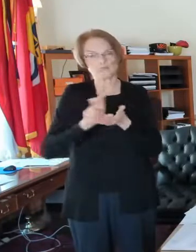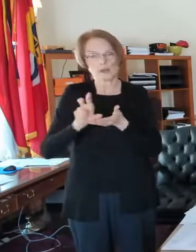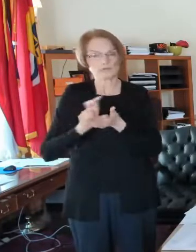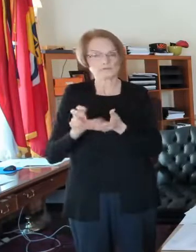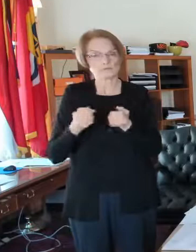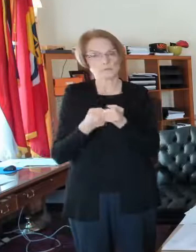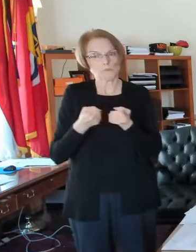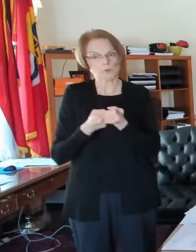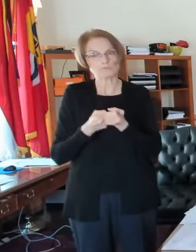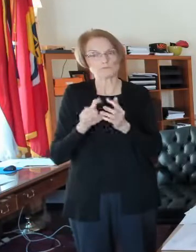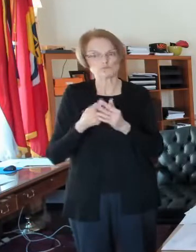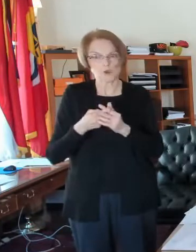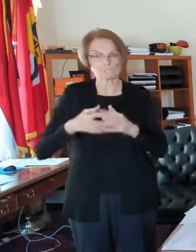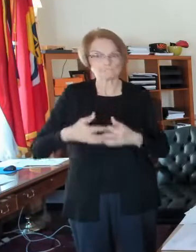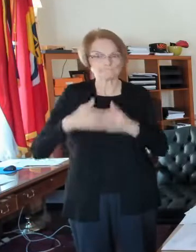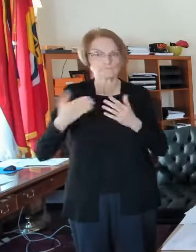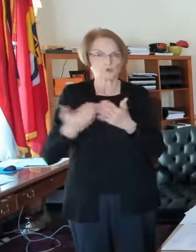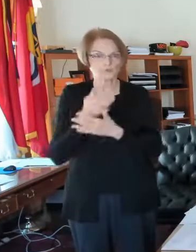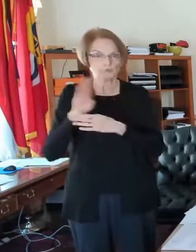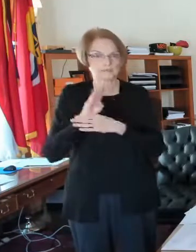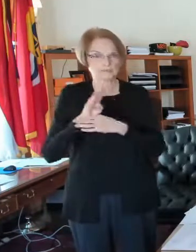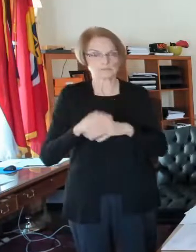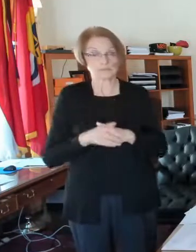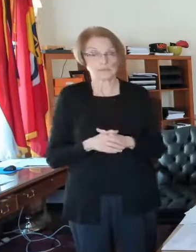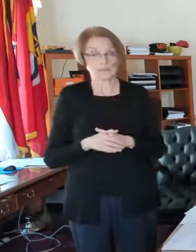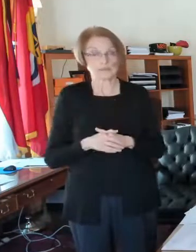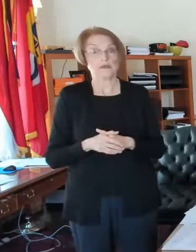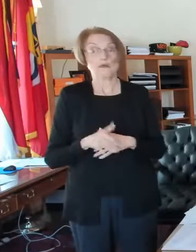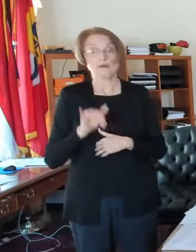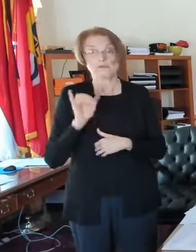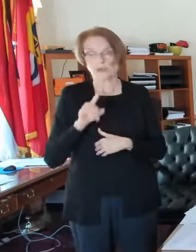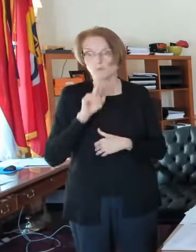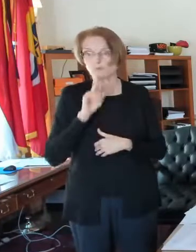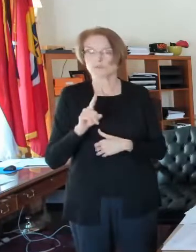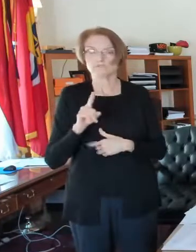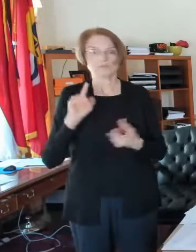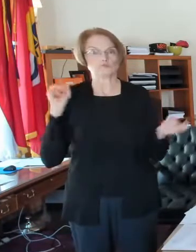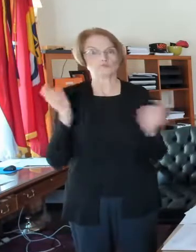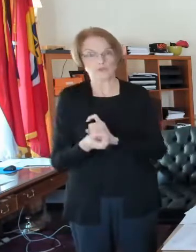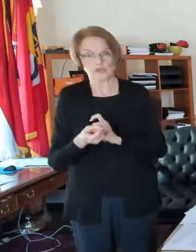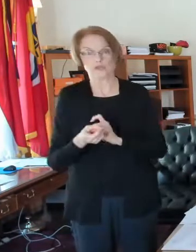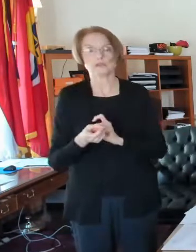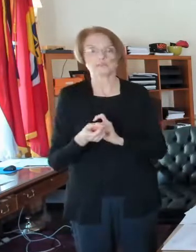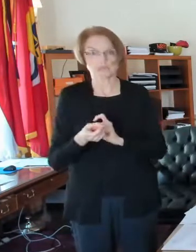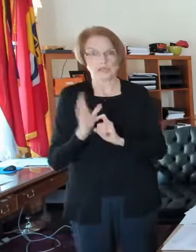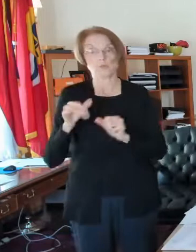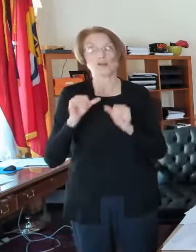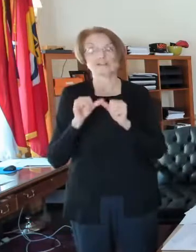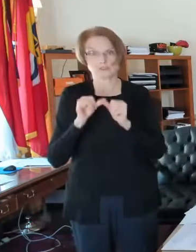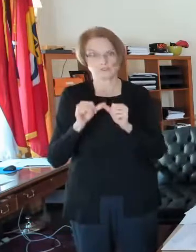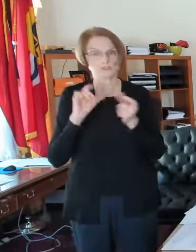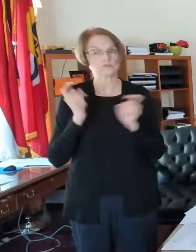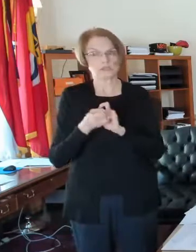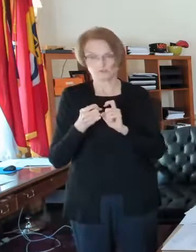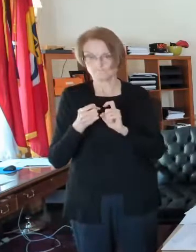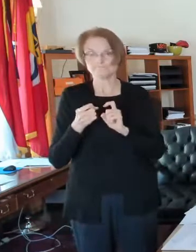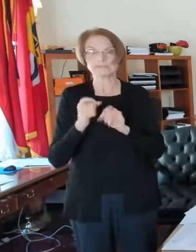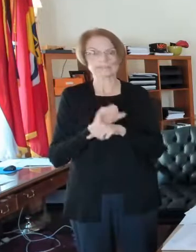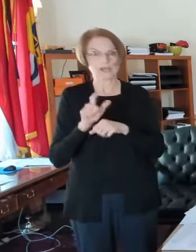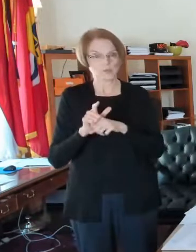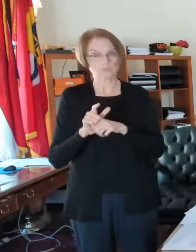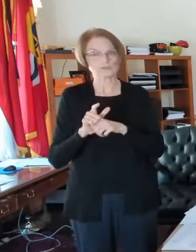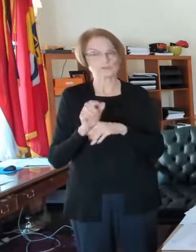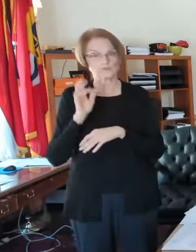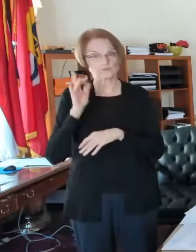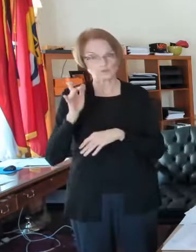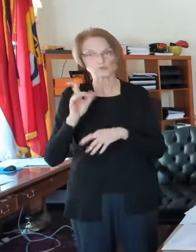startups. That's a real game changer, has been a real game changer, and will continue to be a real game changer for St. Louis and for